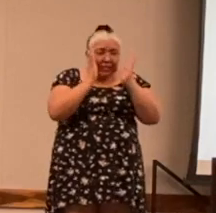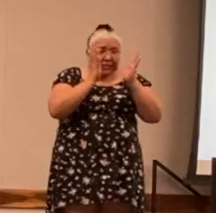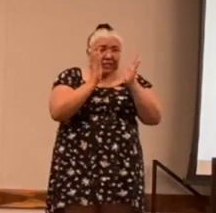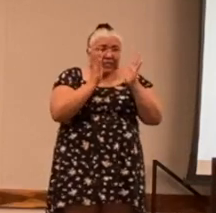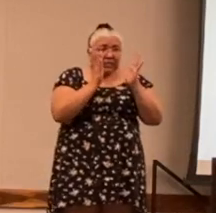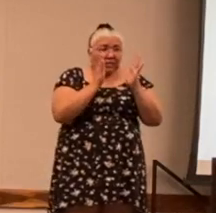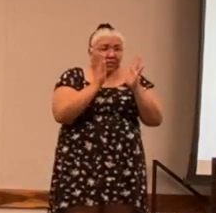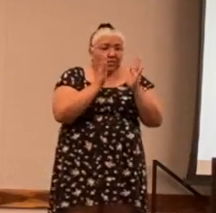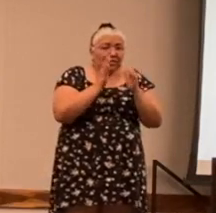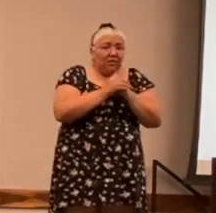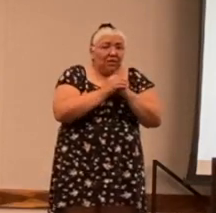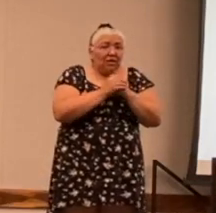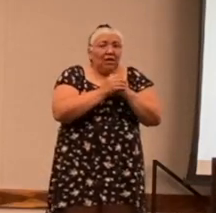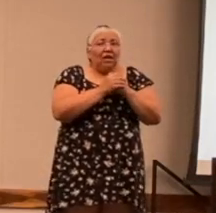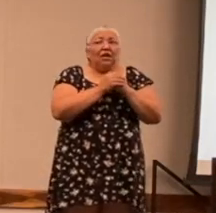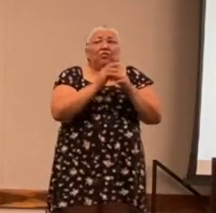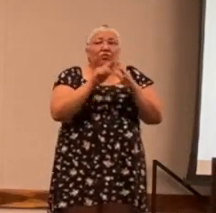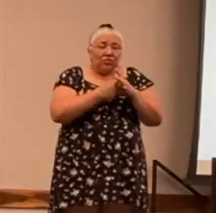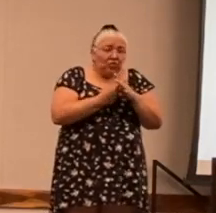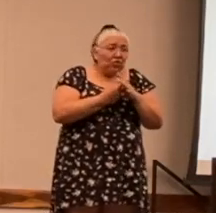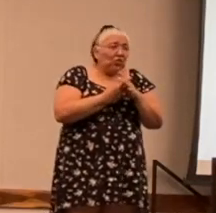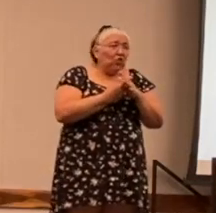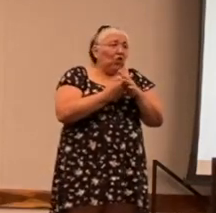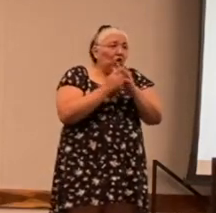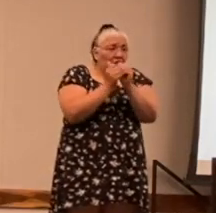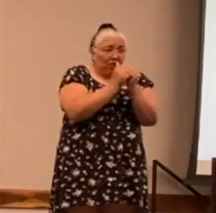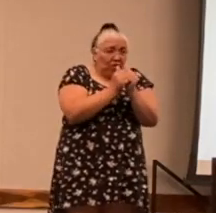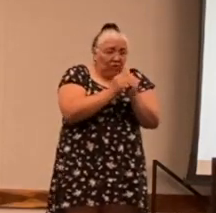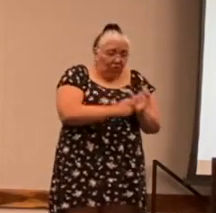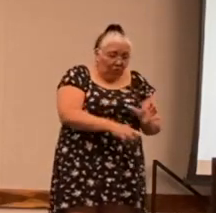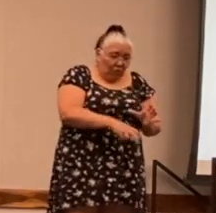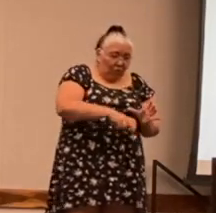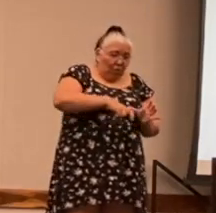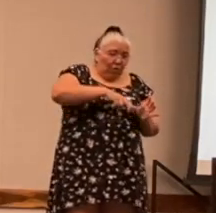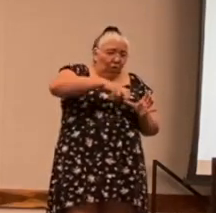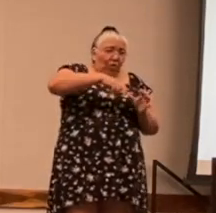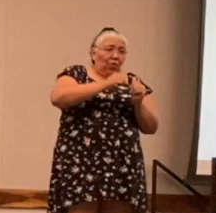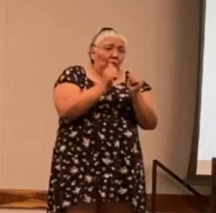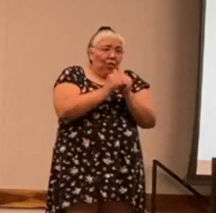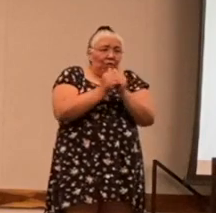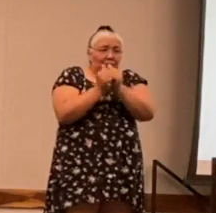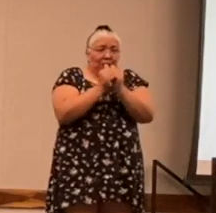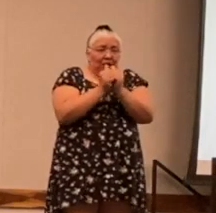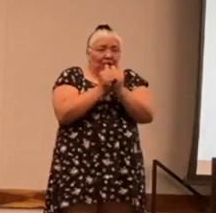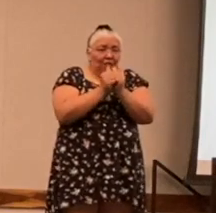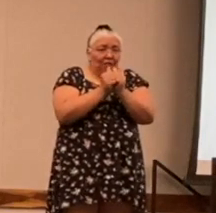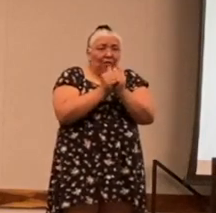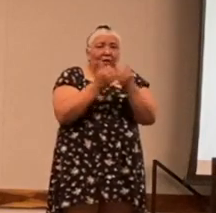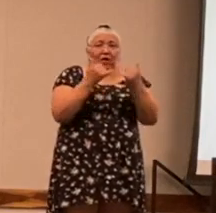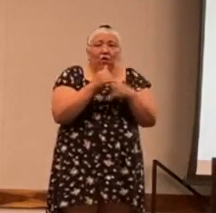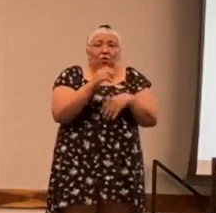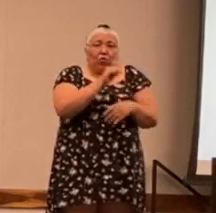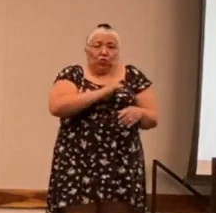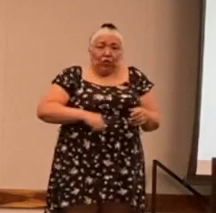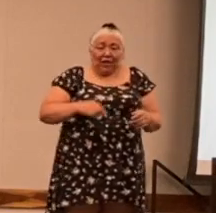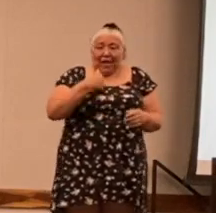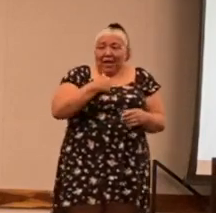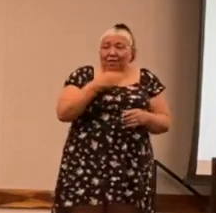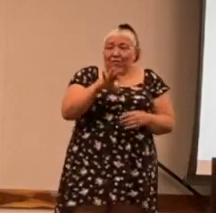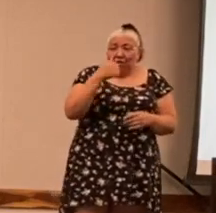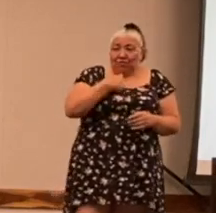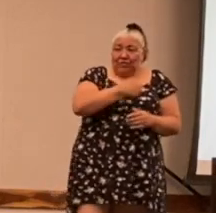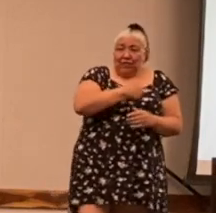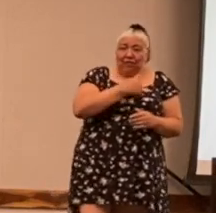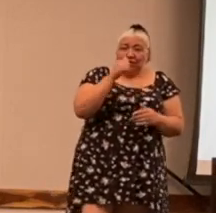then you start walking it out with them. Okay? That's what you're supposed to do. Jordan and I found